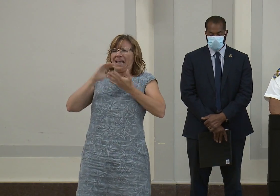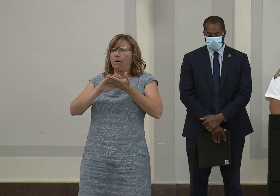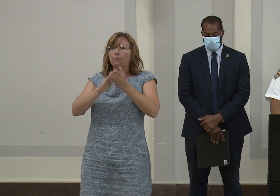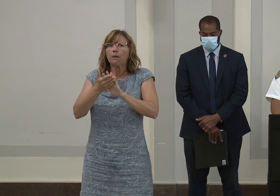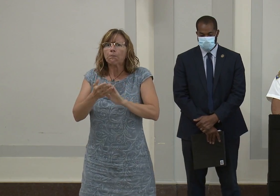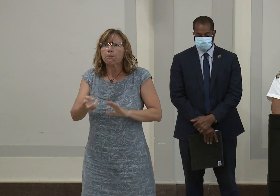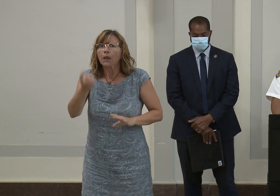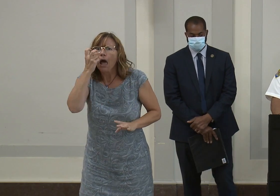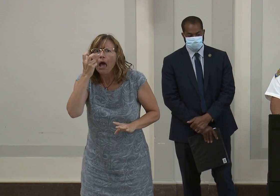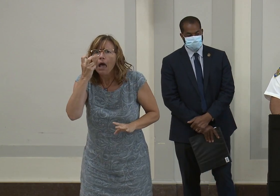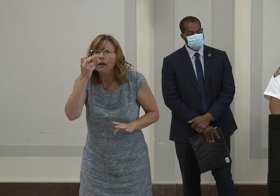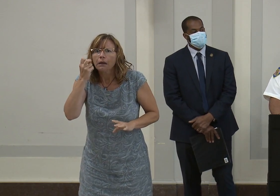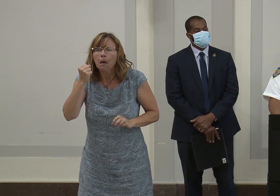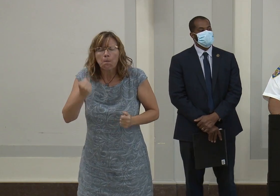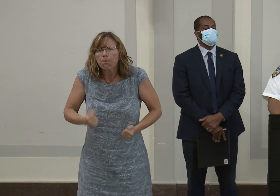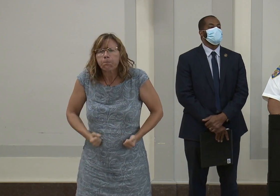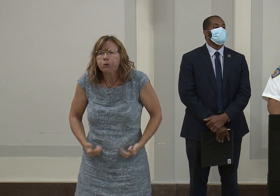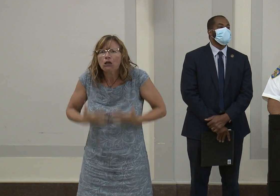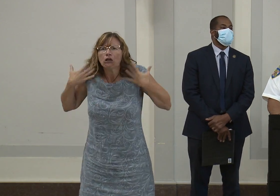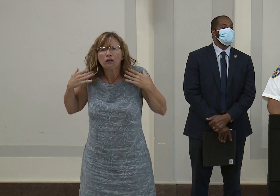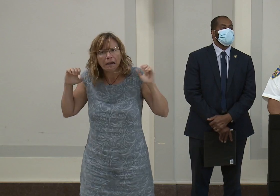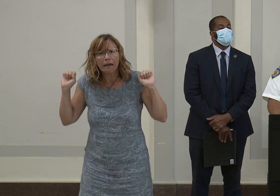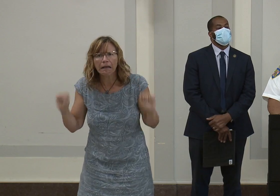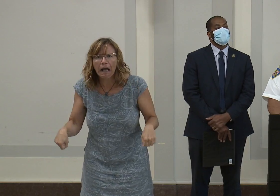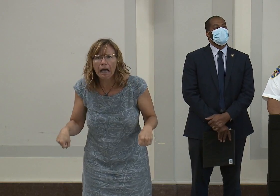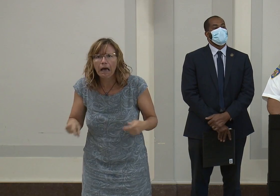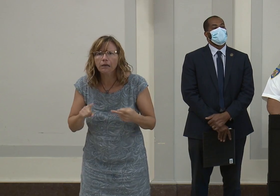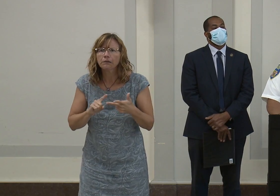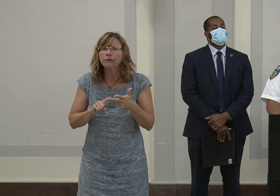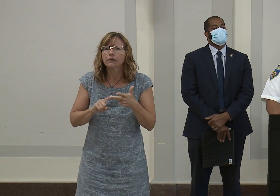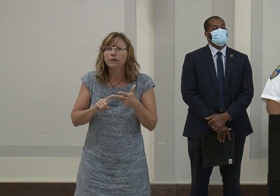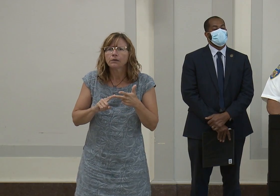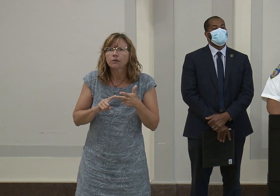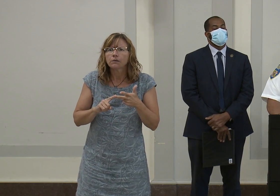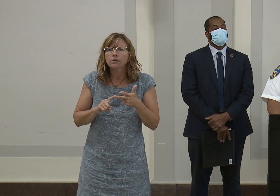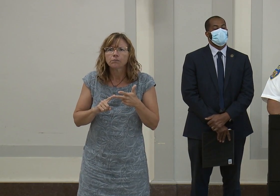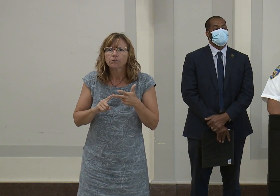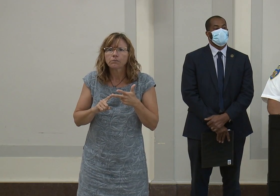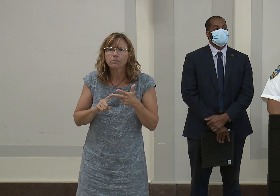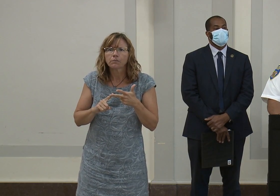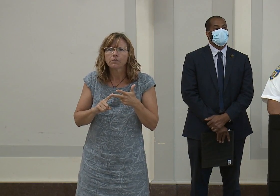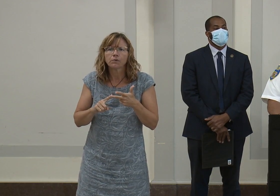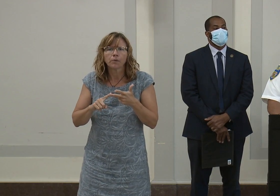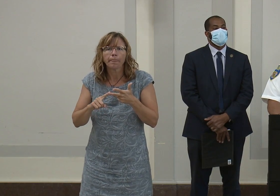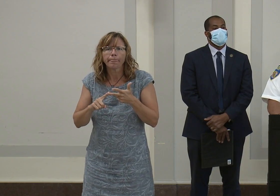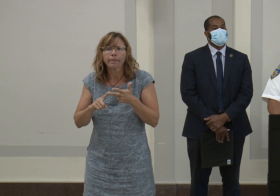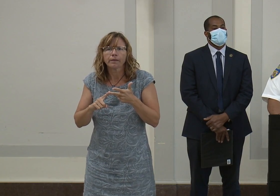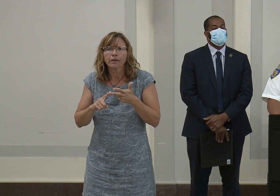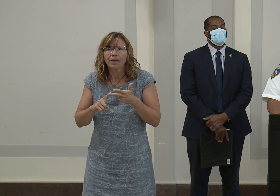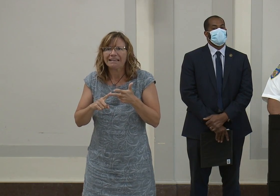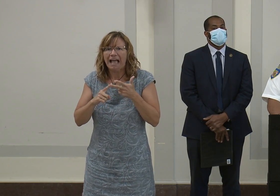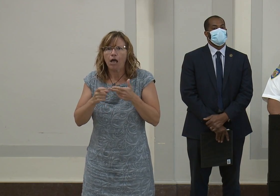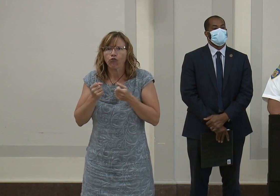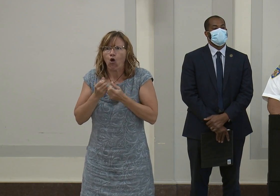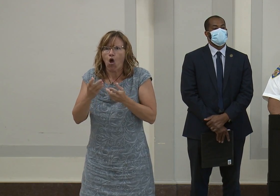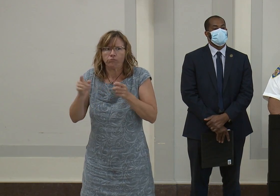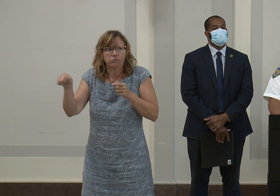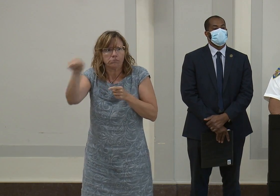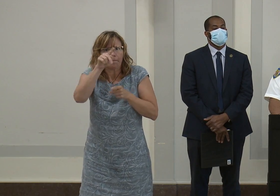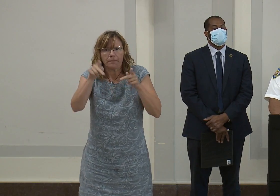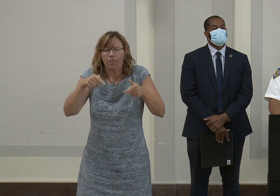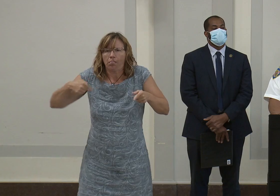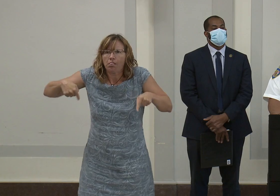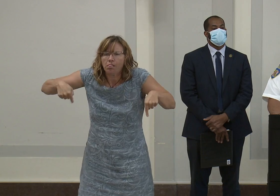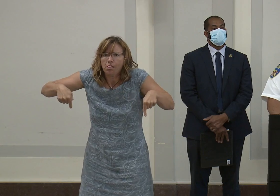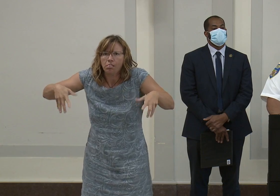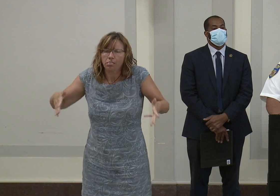cause physical harm, but they can cause anxiety, stress, and loss of sleep to our neighbors and pets. Our officers